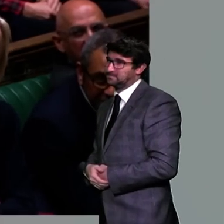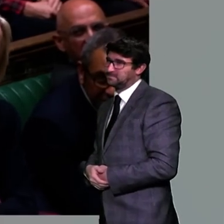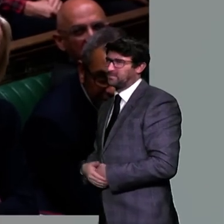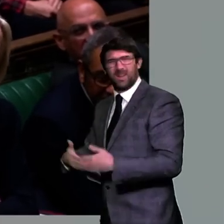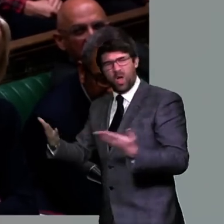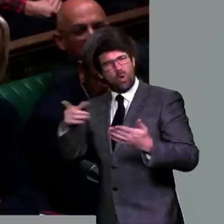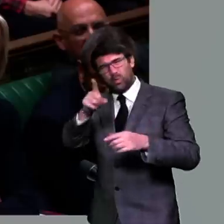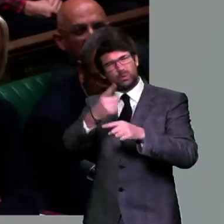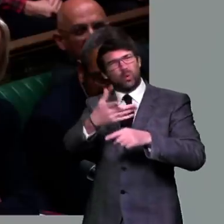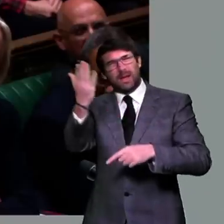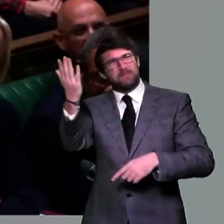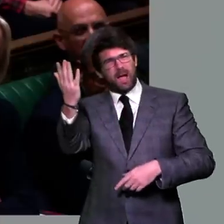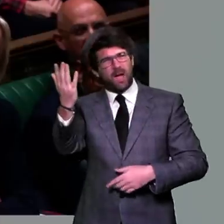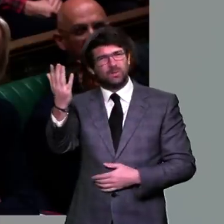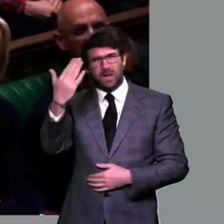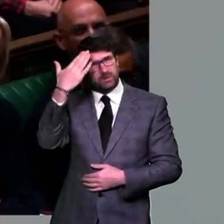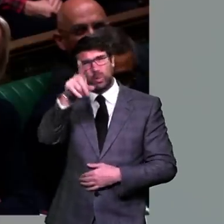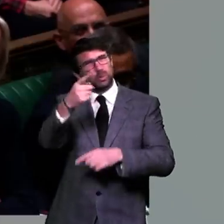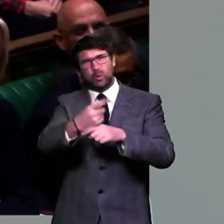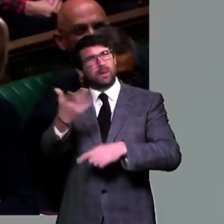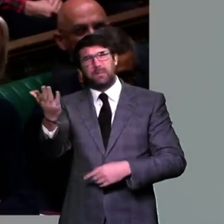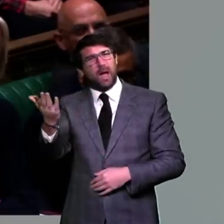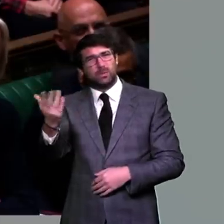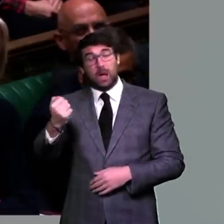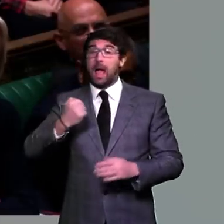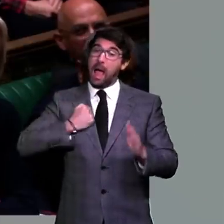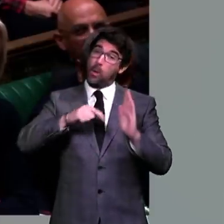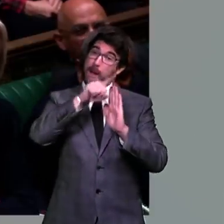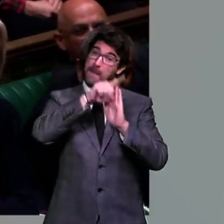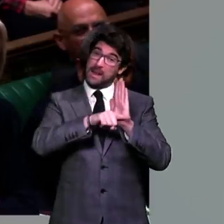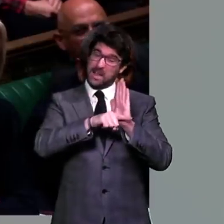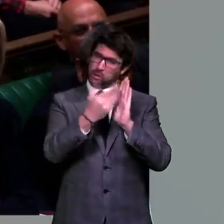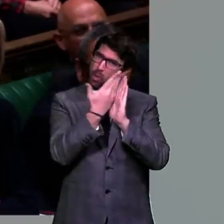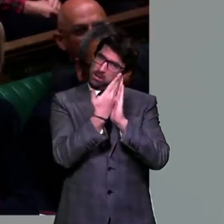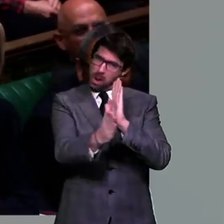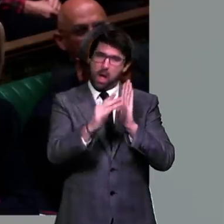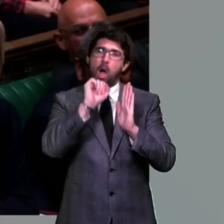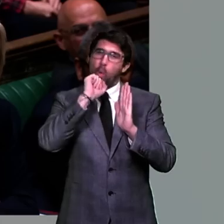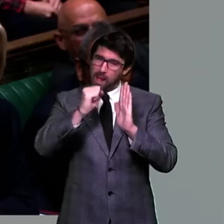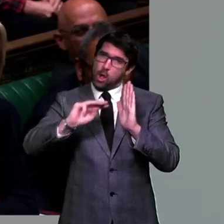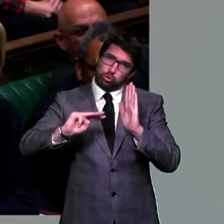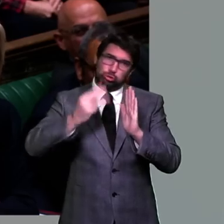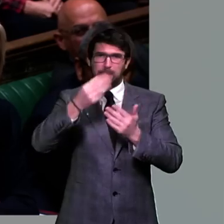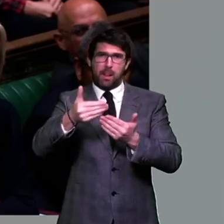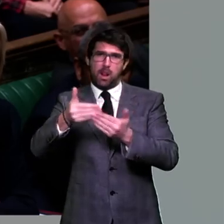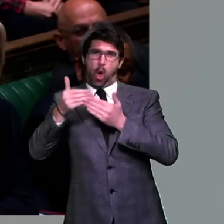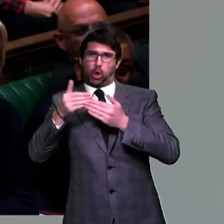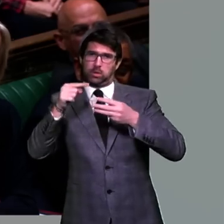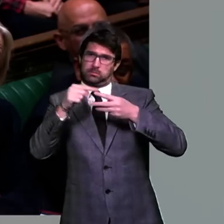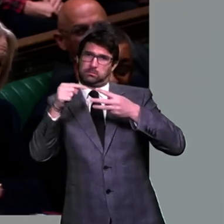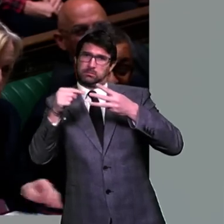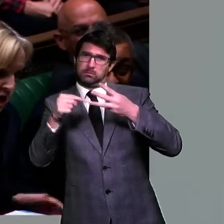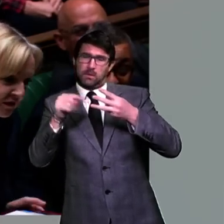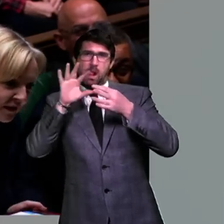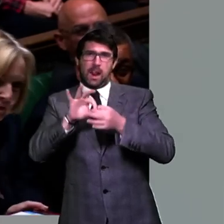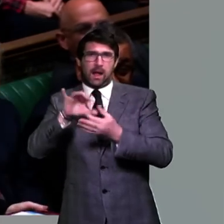we have been clear in our manifesto that we will maintain the triple lock, and I am completely committed to it.